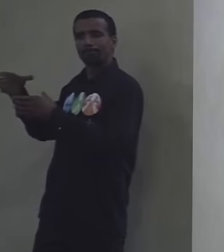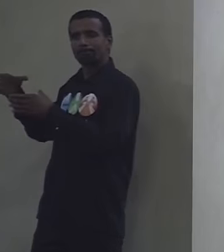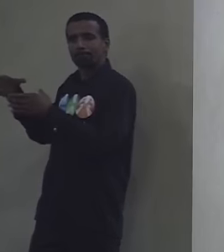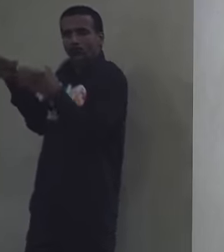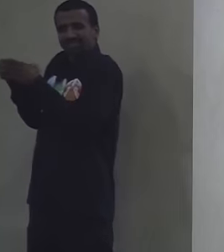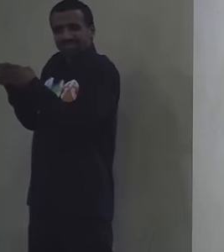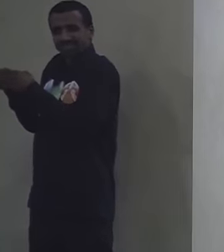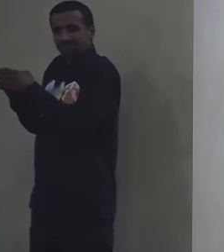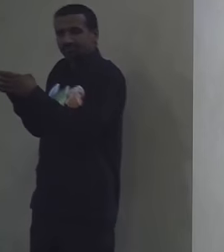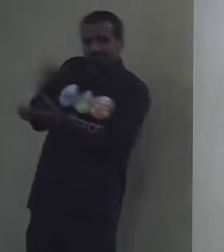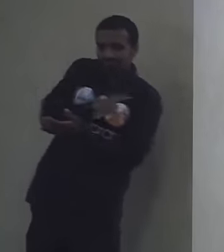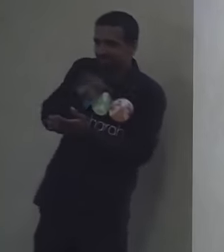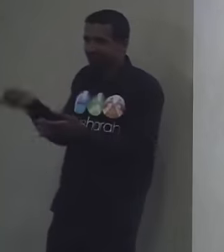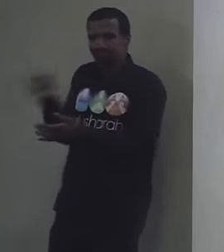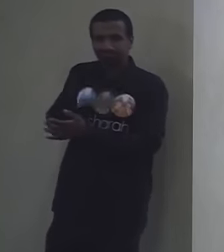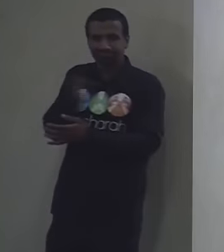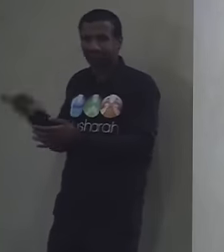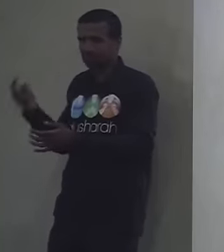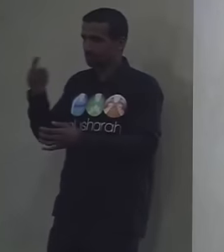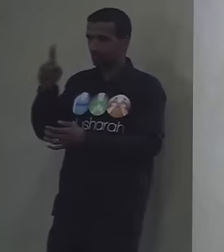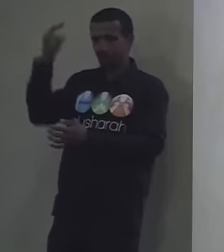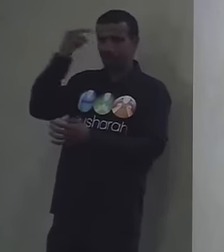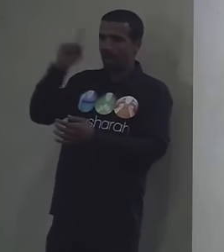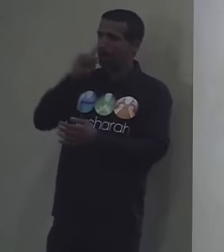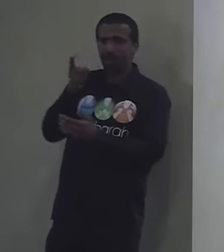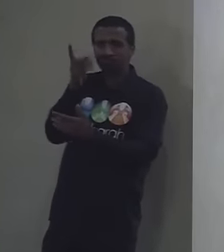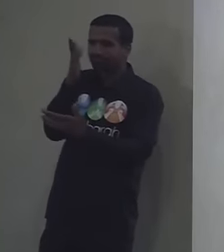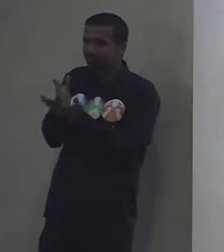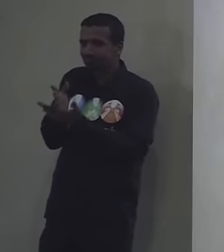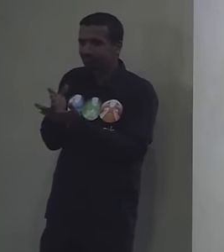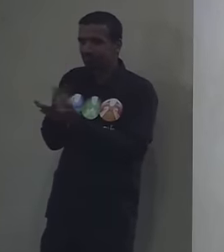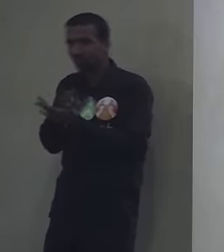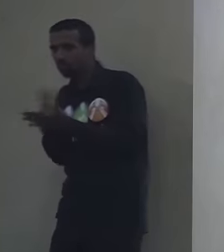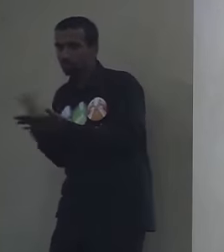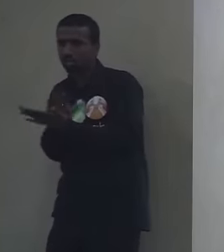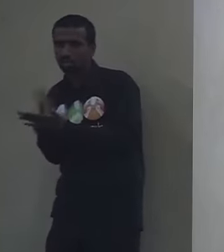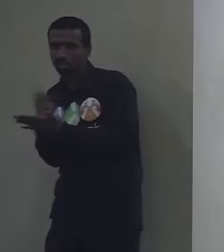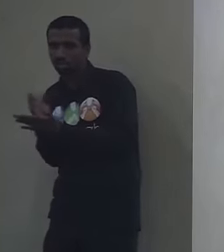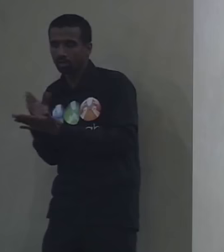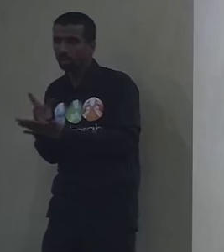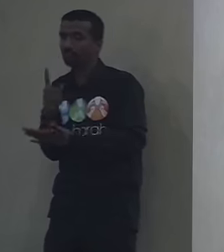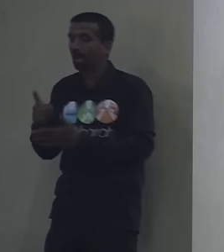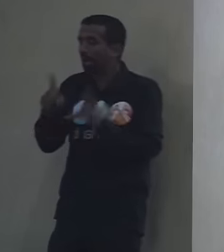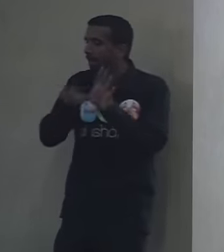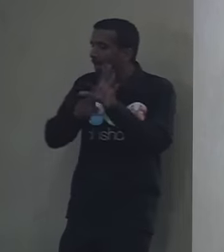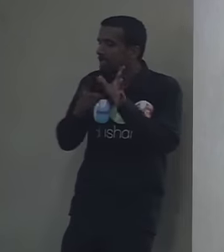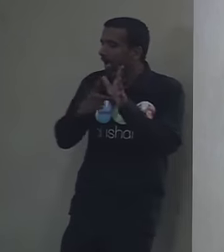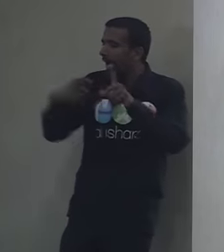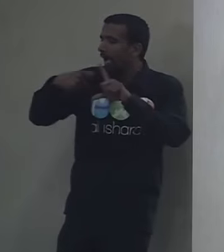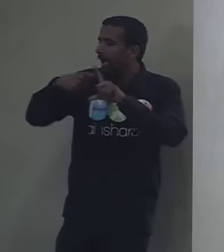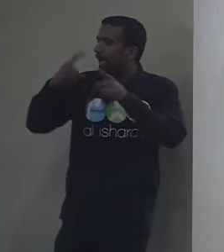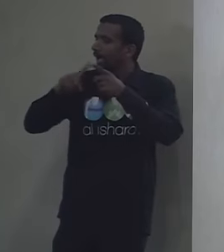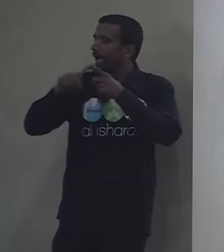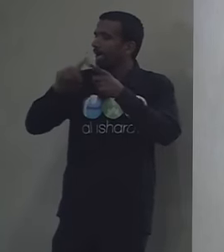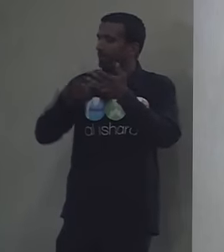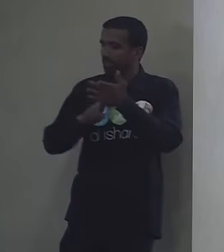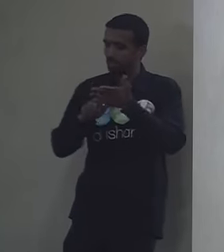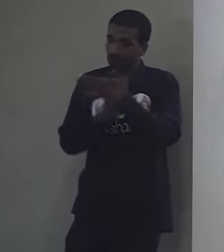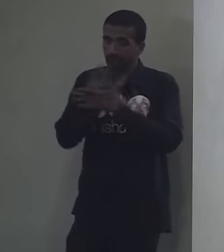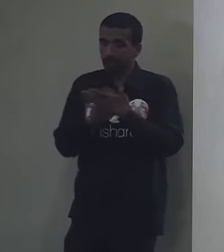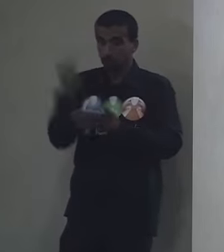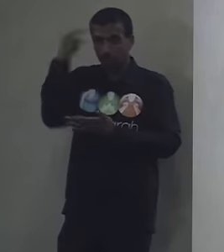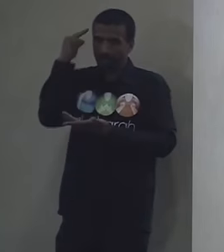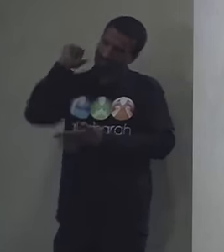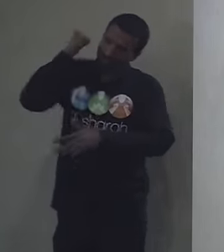know, they're convinced entirely of the other thing. Yaqeen is something you don't go back on. Yaqeen is something you don't revisit ever.